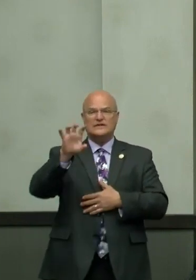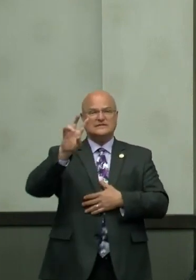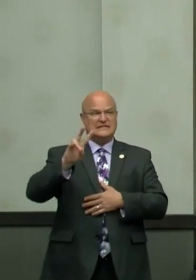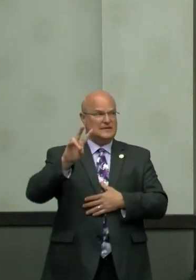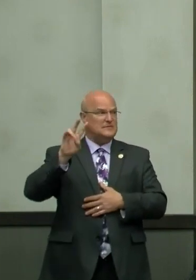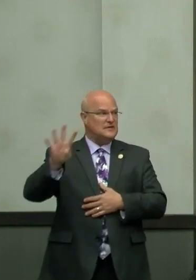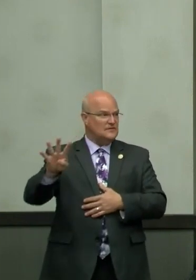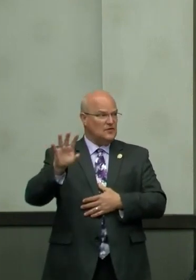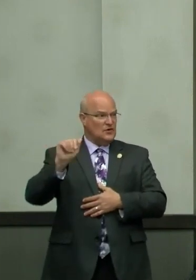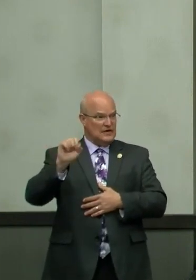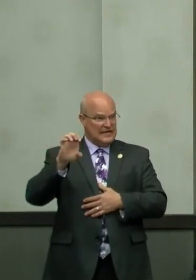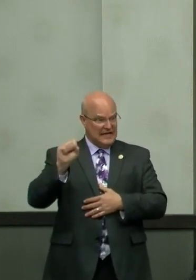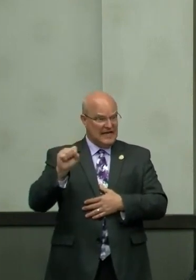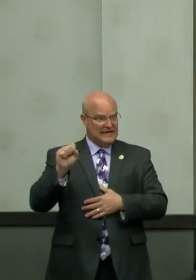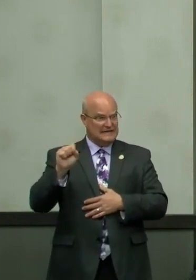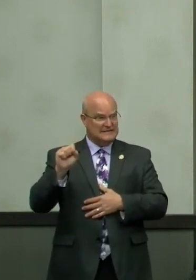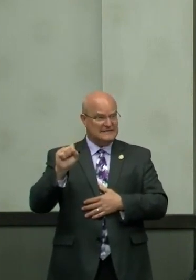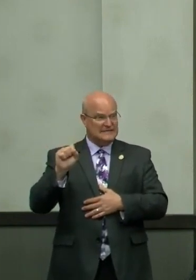2,174